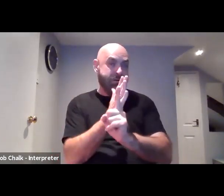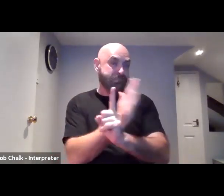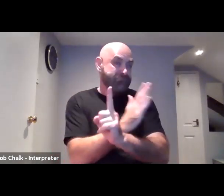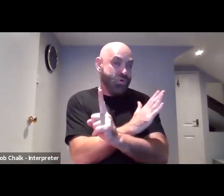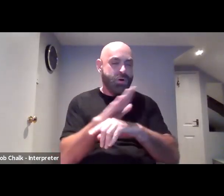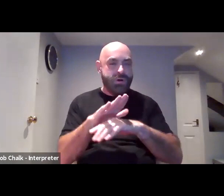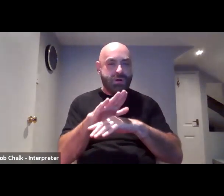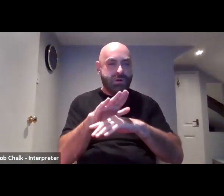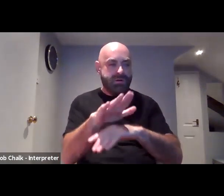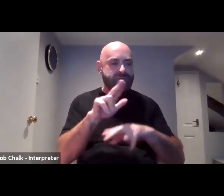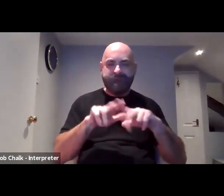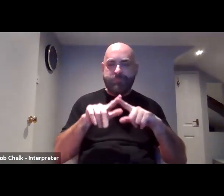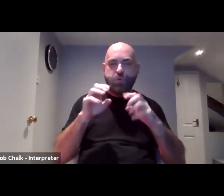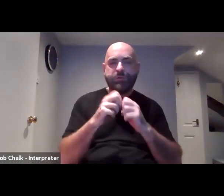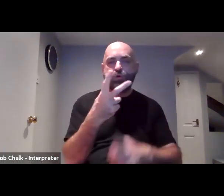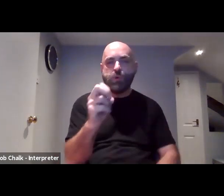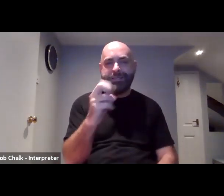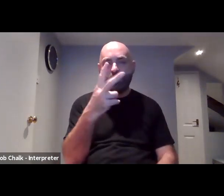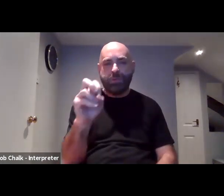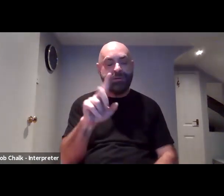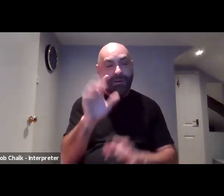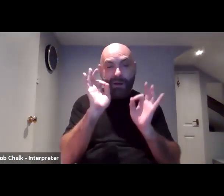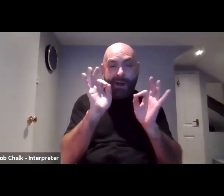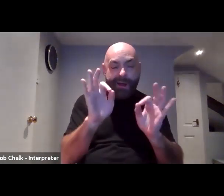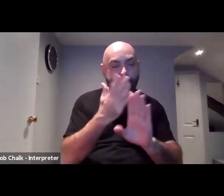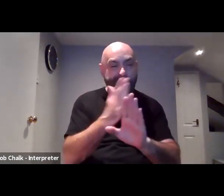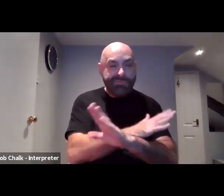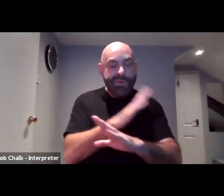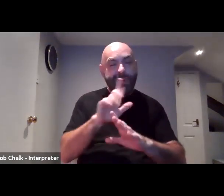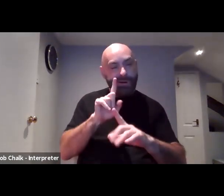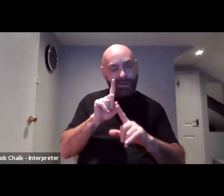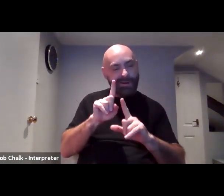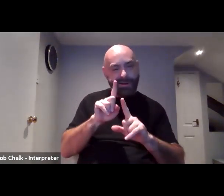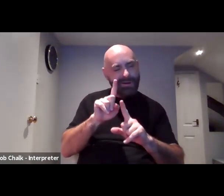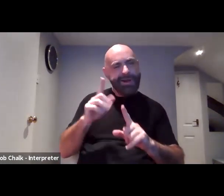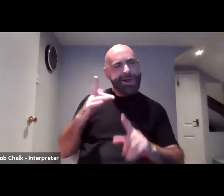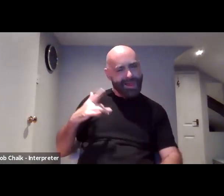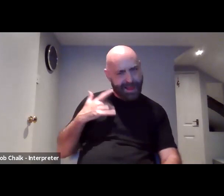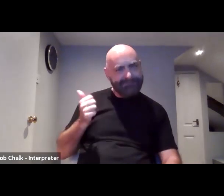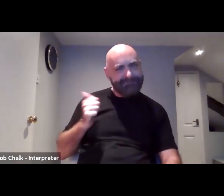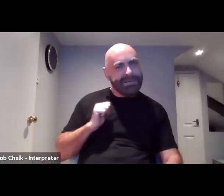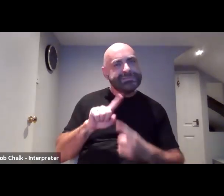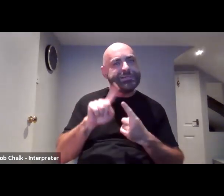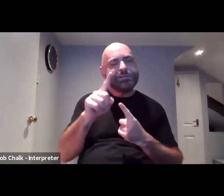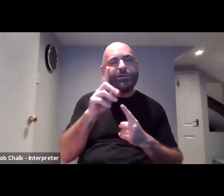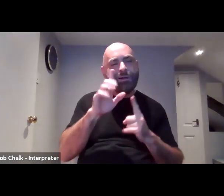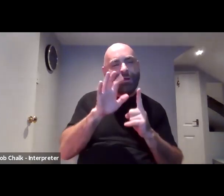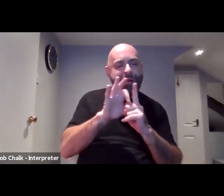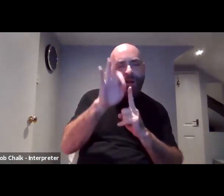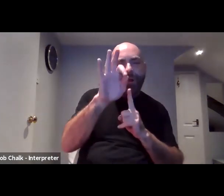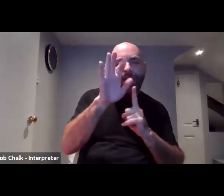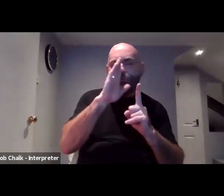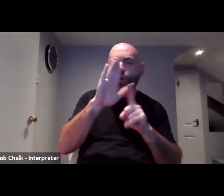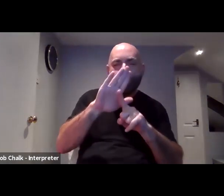health in February 2020 was ideal. To repeat, life expectancy improvement had